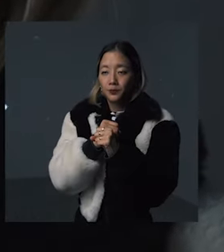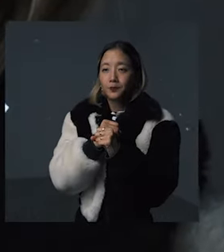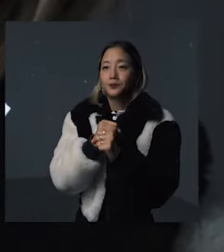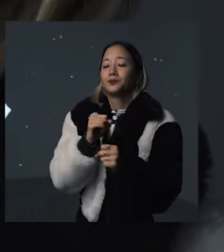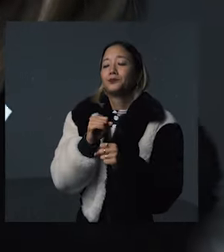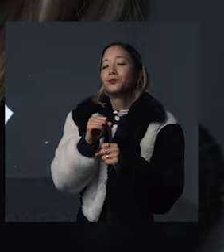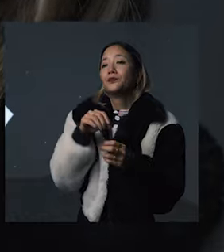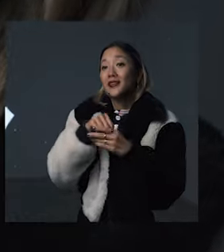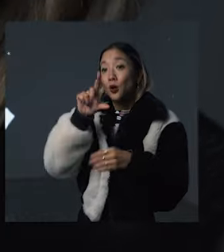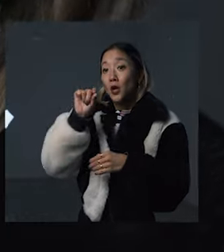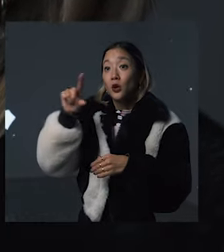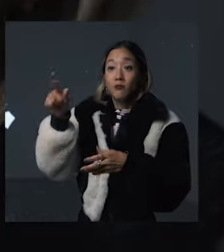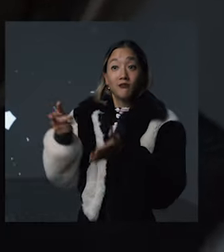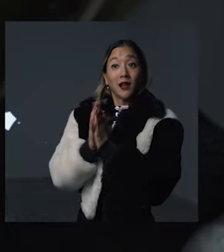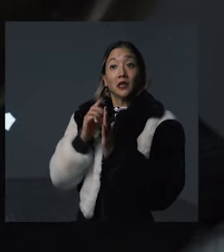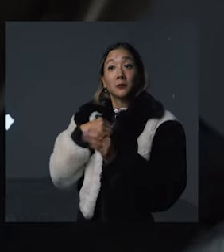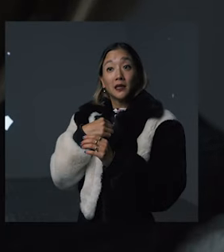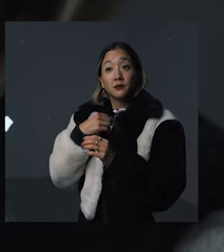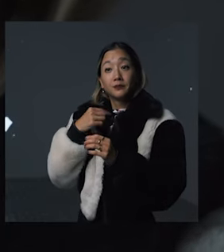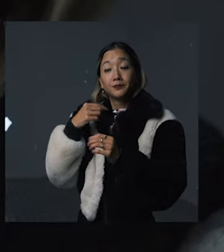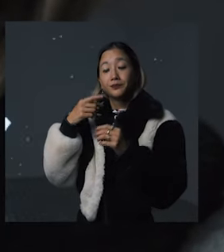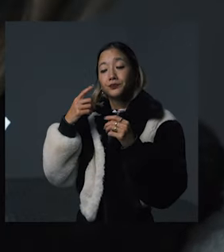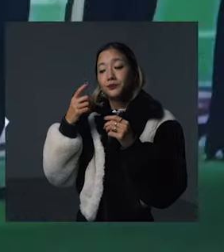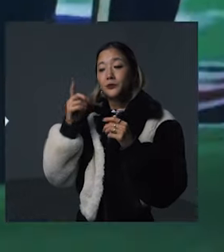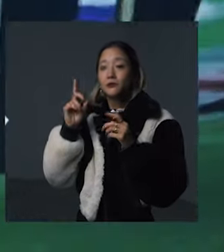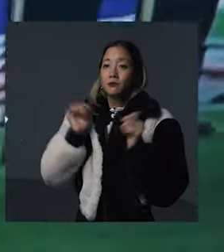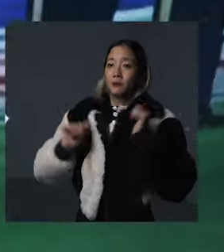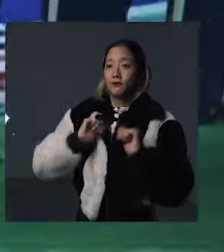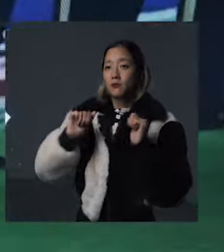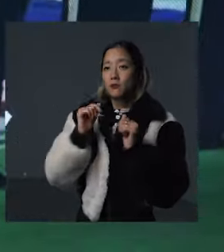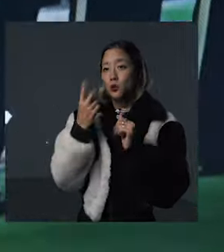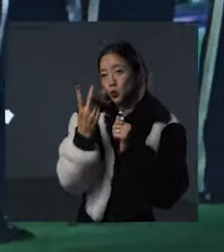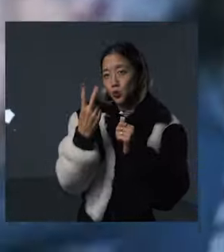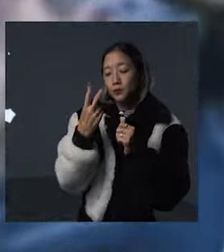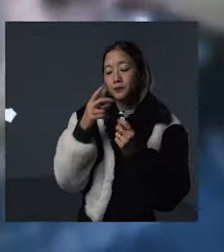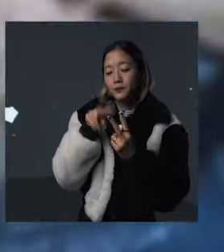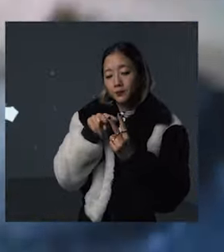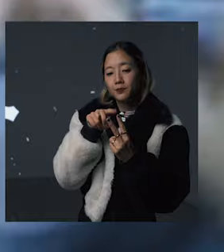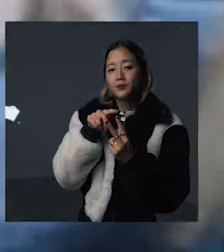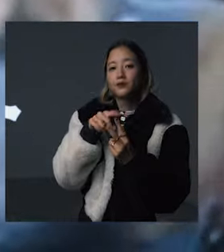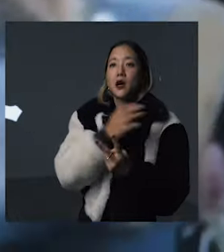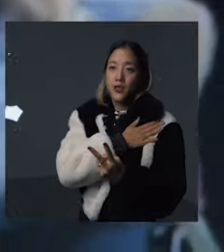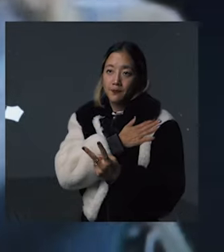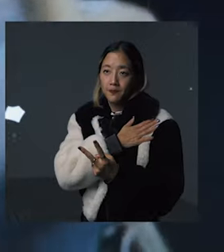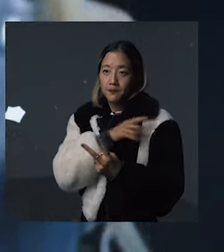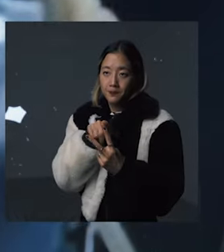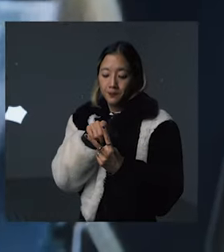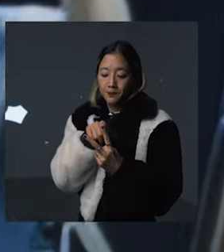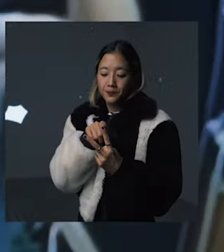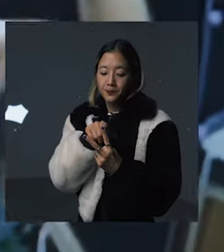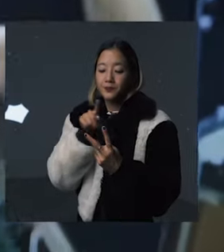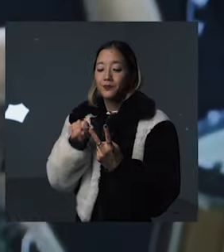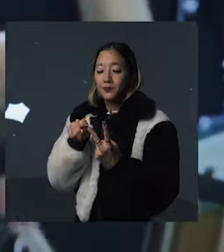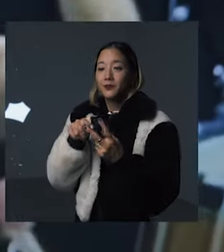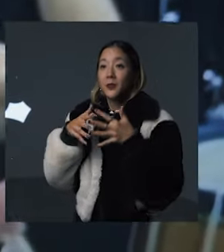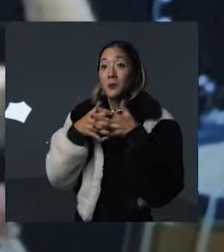to represent the deaf community for that year at the Super Bowl. So in 2020, they chose me and asked me to perform